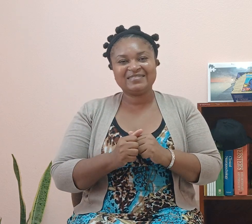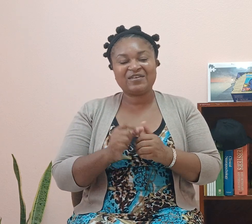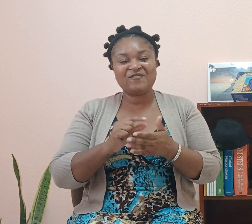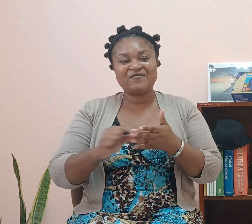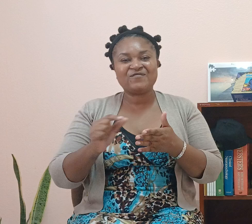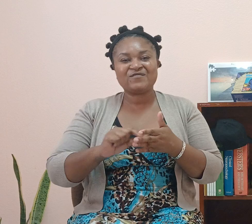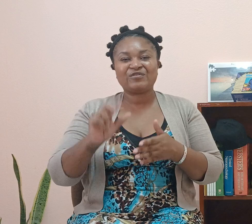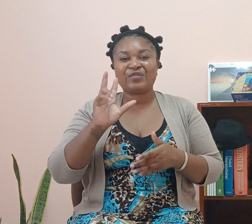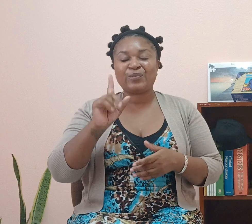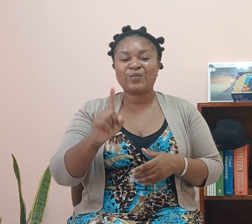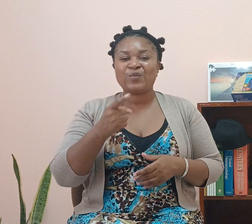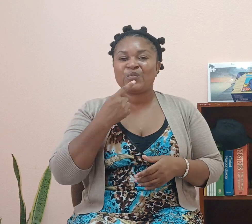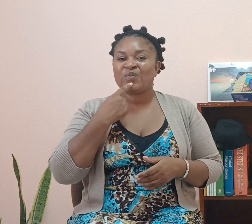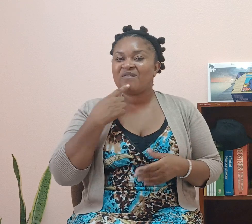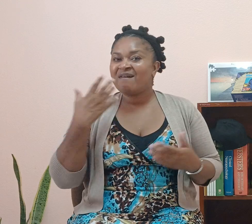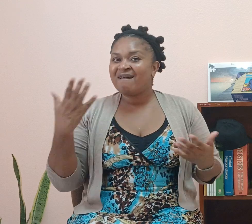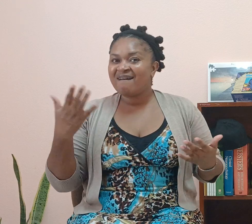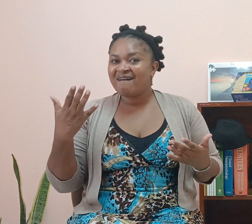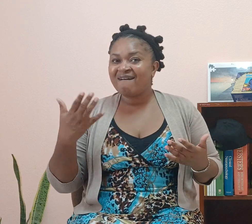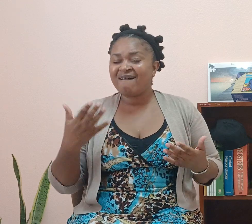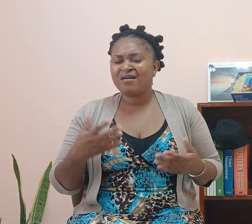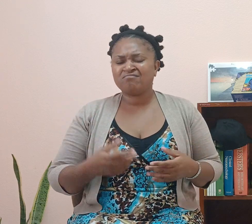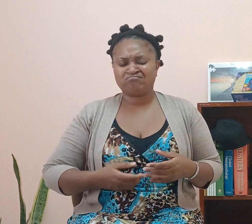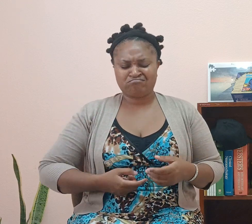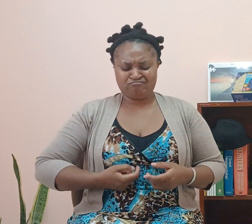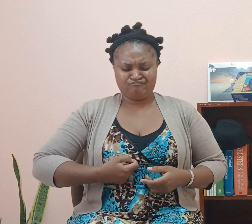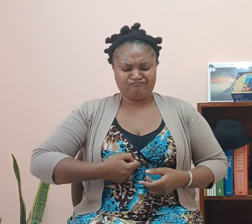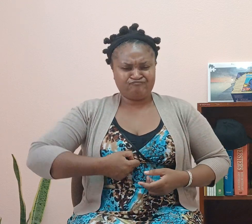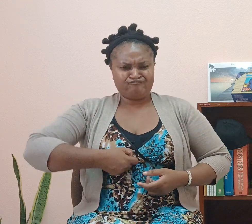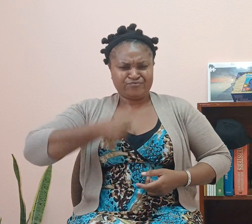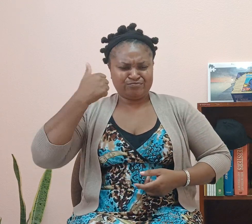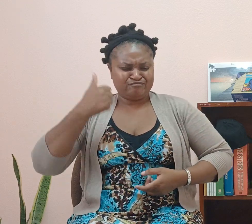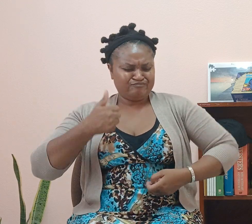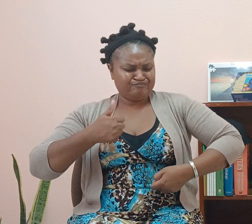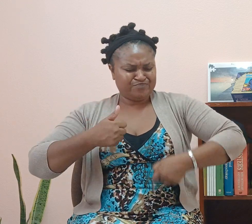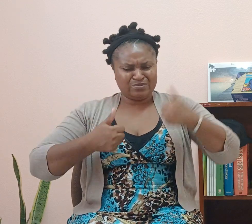31. Get rid of all bitterness,